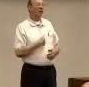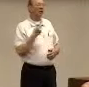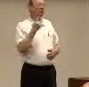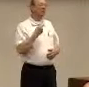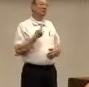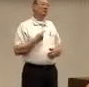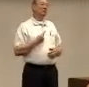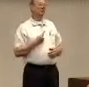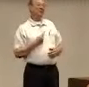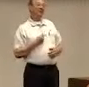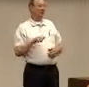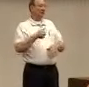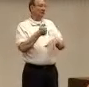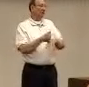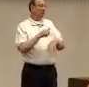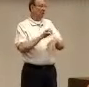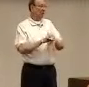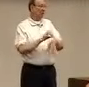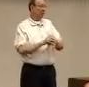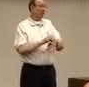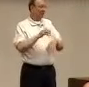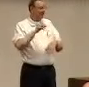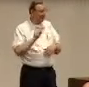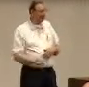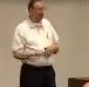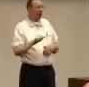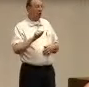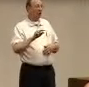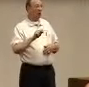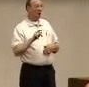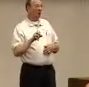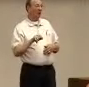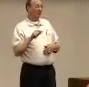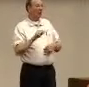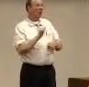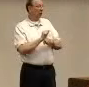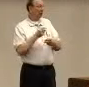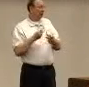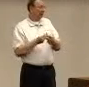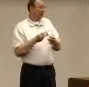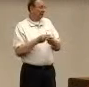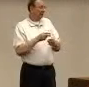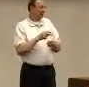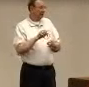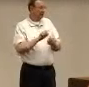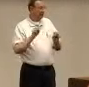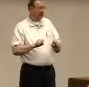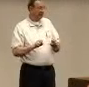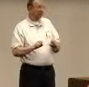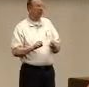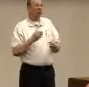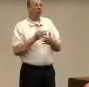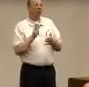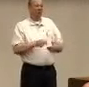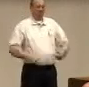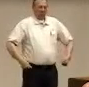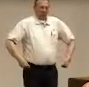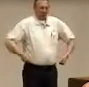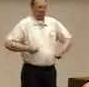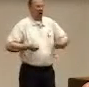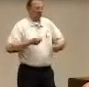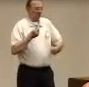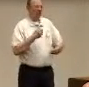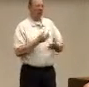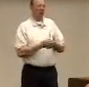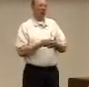leaders. We're contemplating with Danny about planting another church in South Auckland. Danny works in the prison system, which is a perfect place